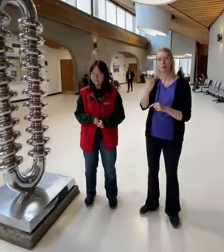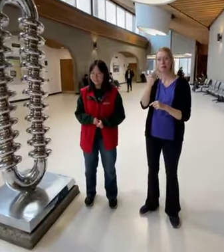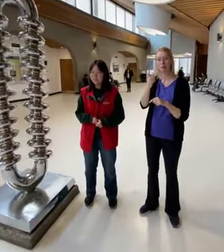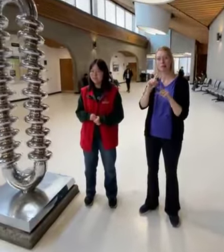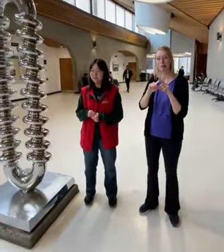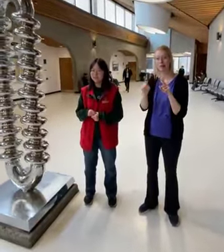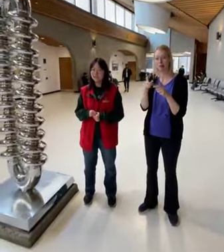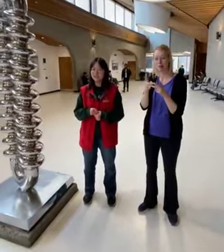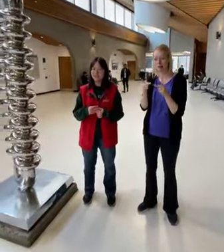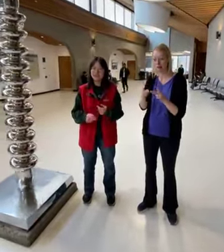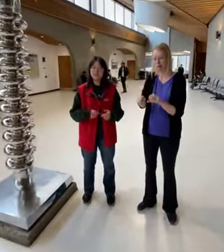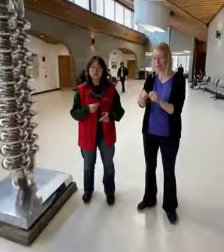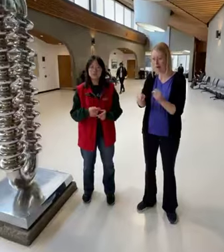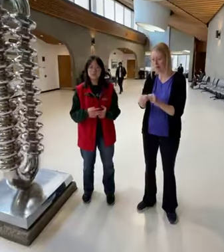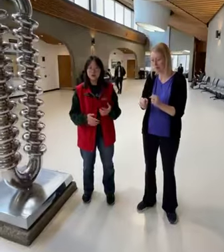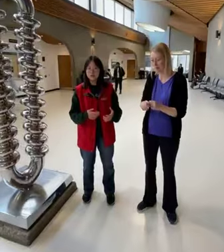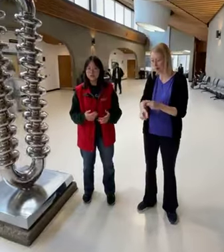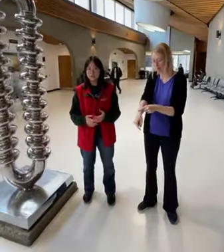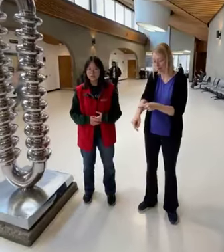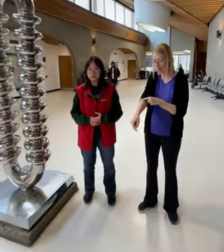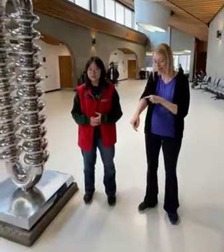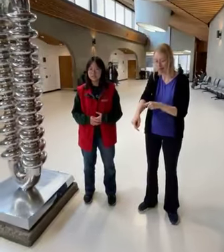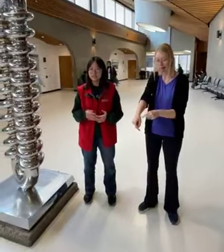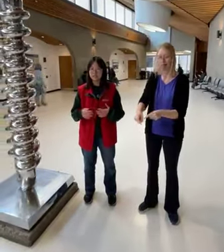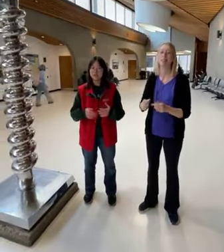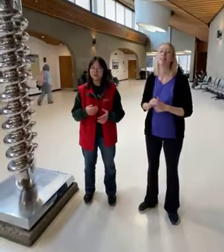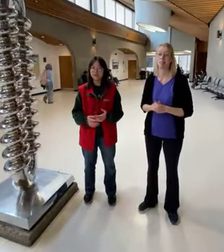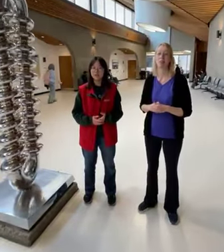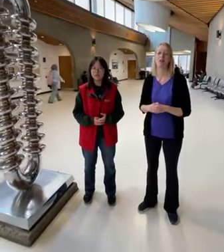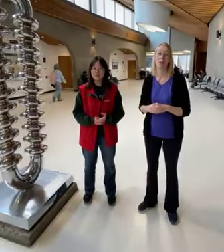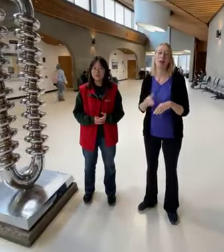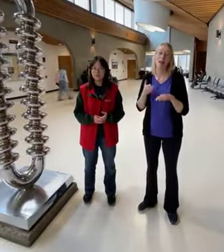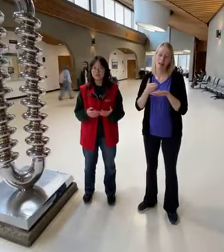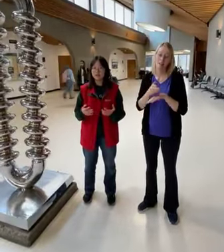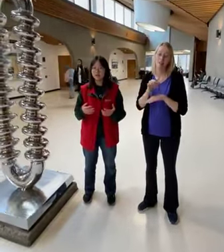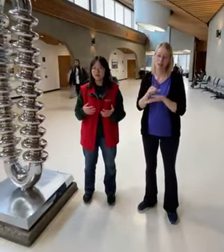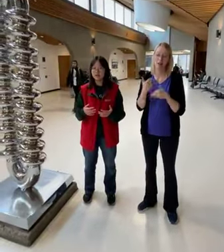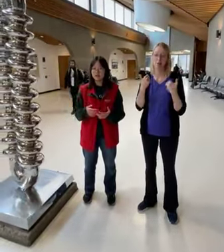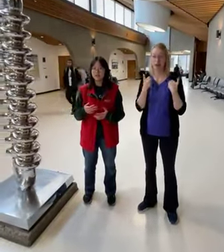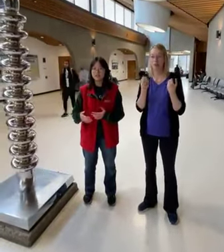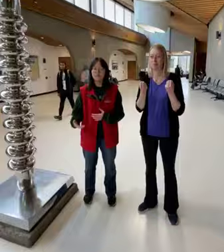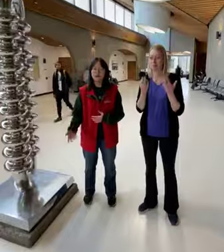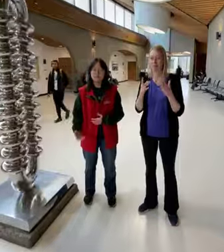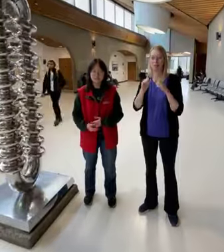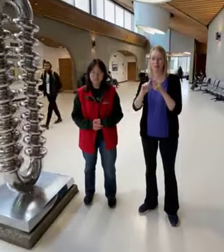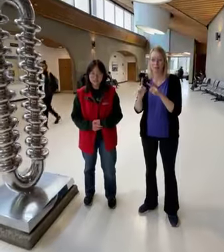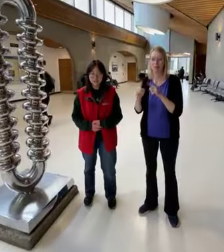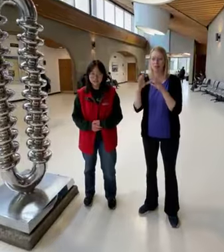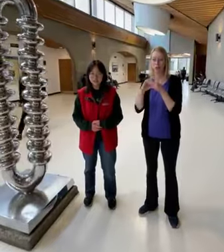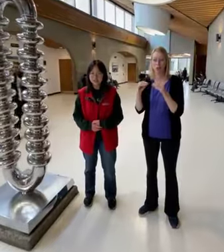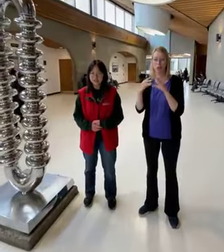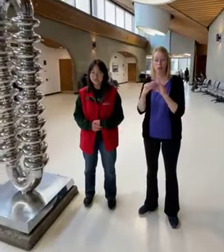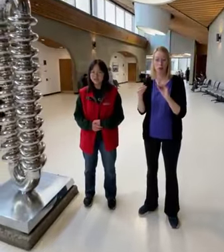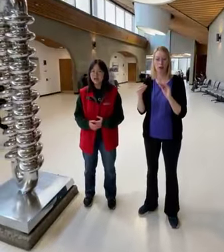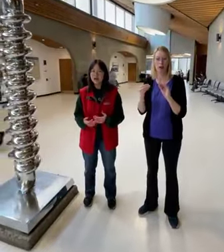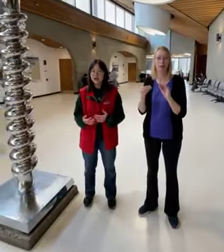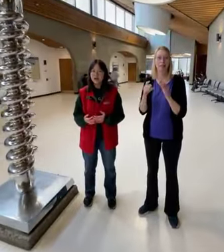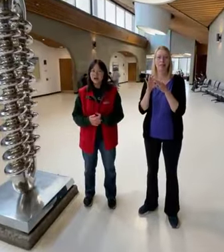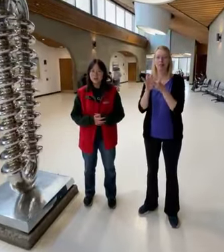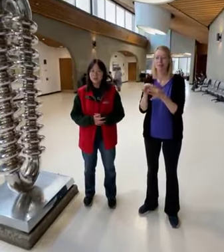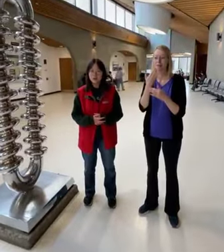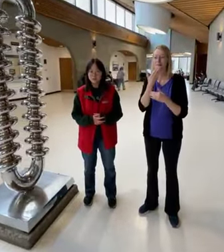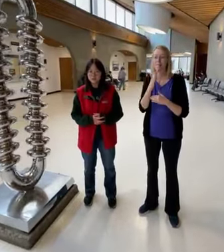very unfortunate, but ever since then we've had all sorts of stories that have been derailing from the Zipper's series of bad luck for the engineering